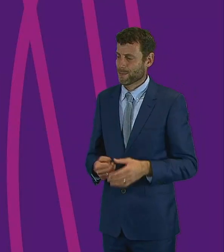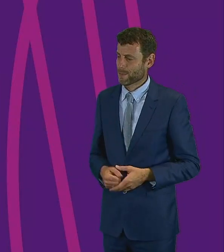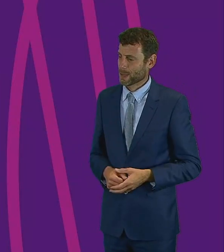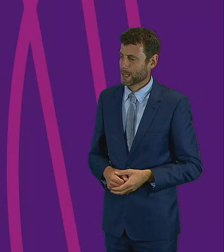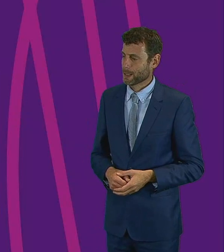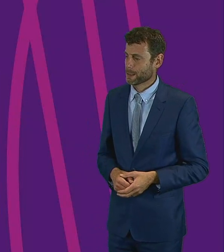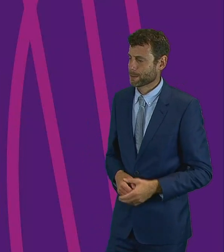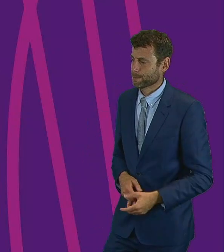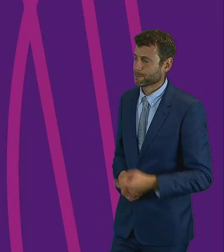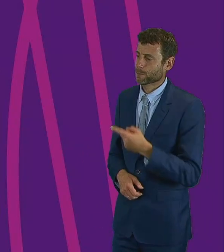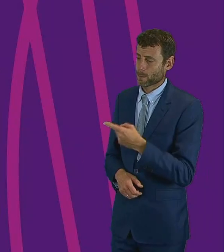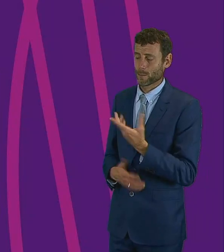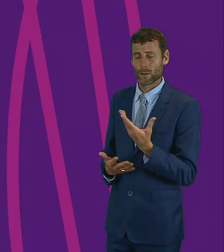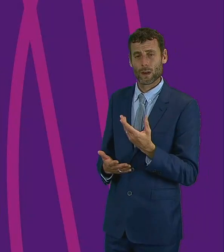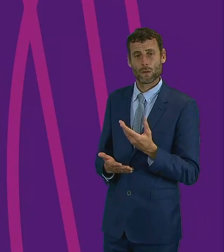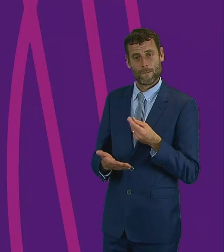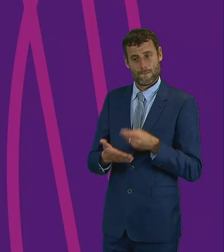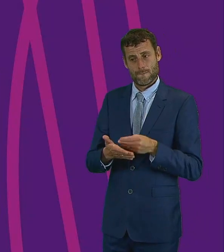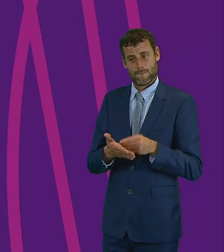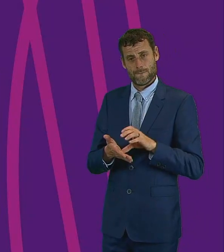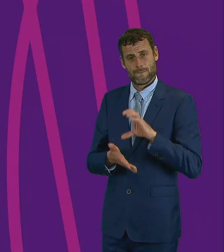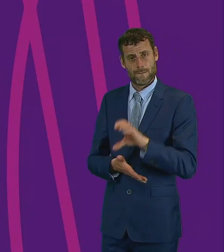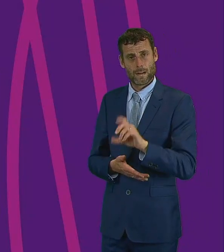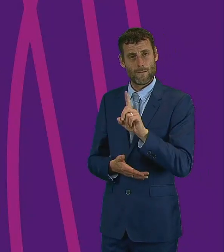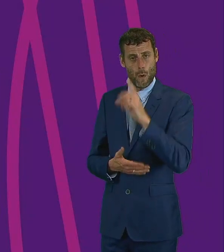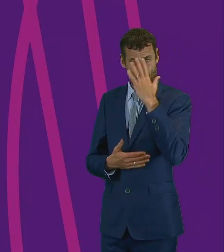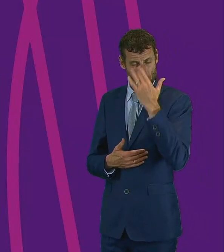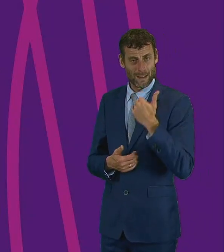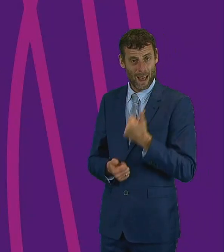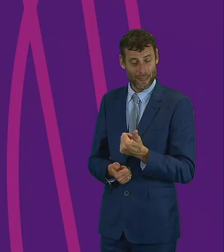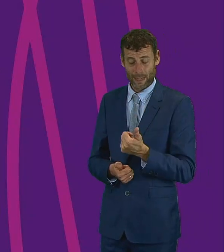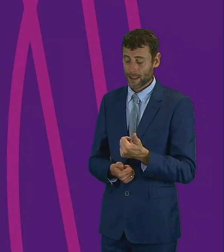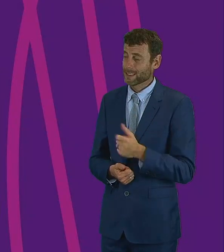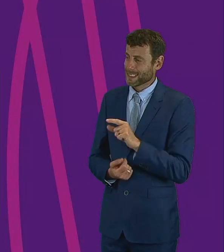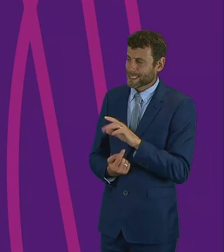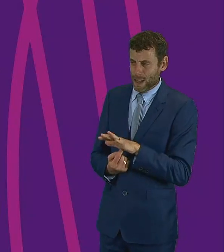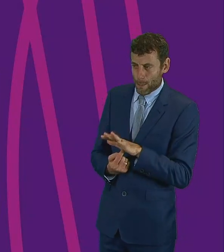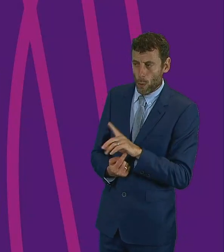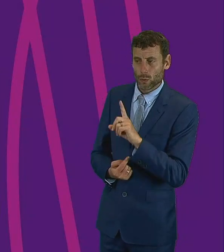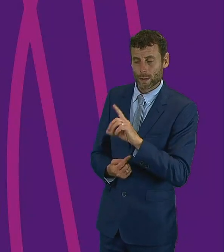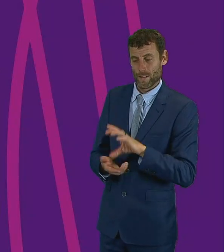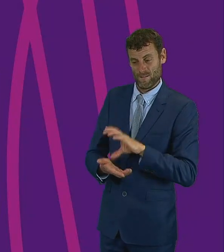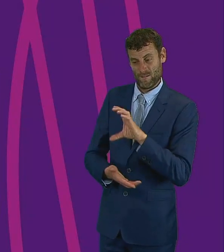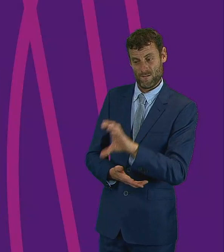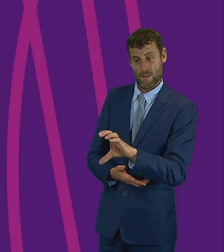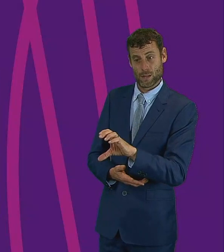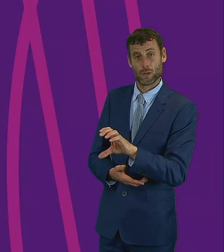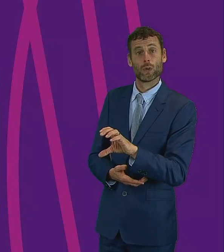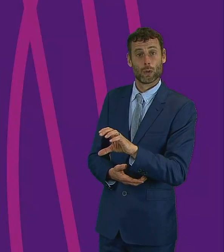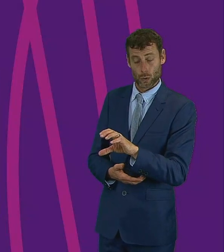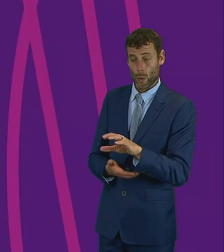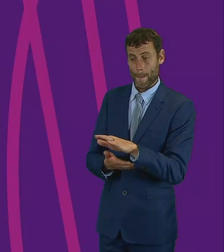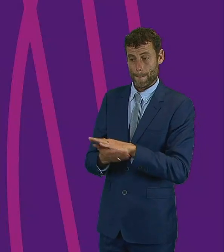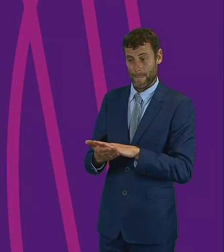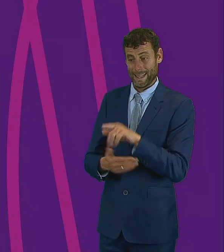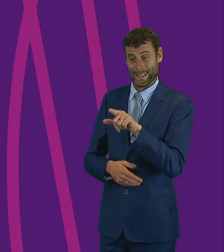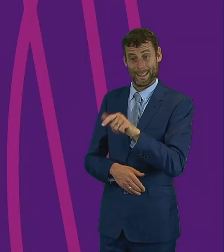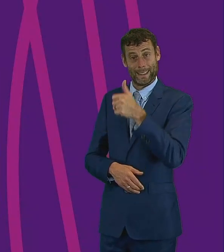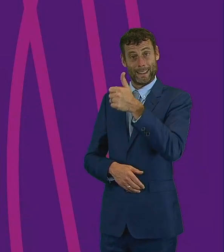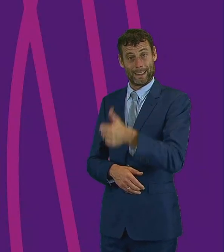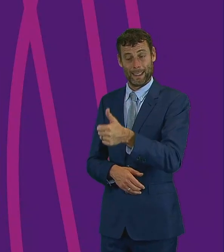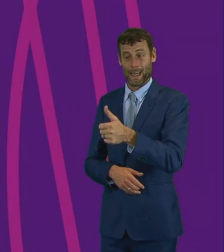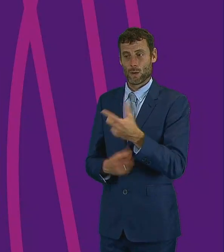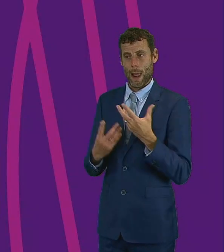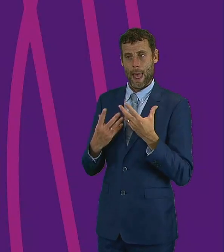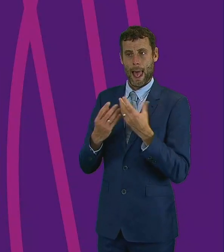funding, specifically in relation to mental health, it is really important that we give people places to go for help and